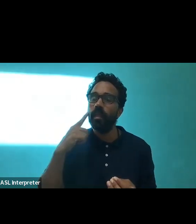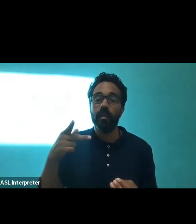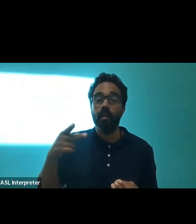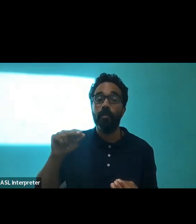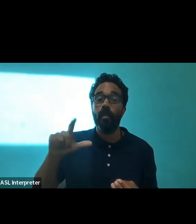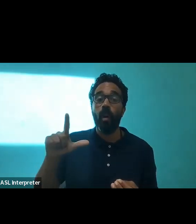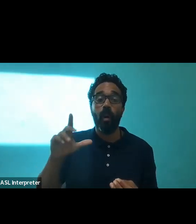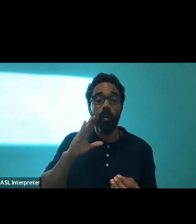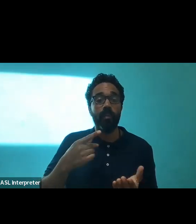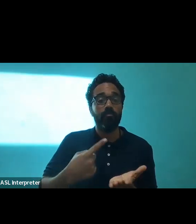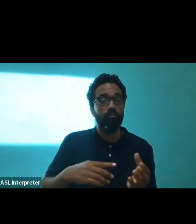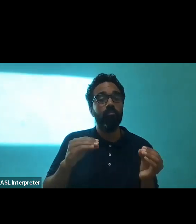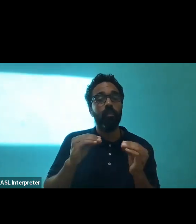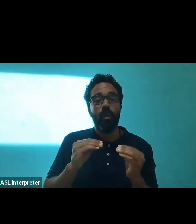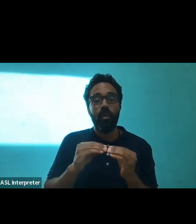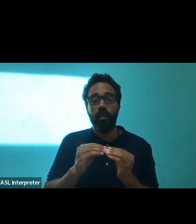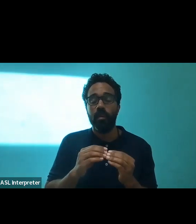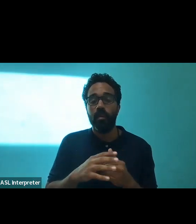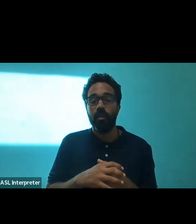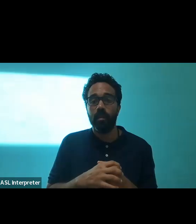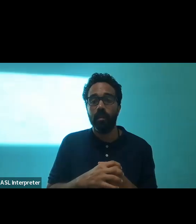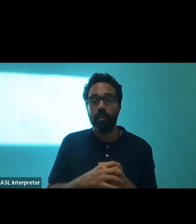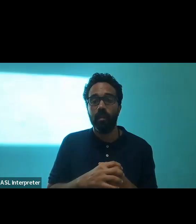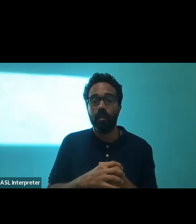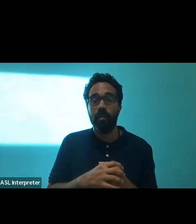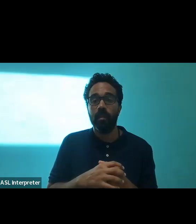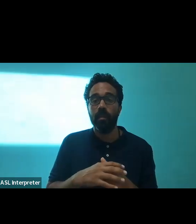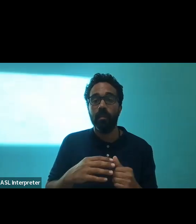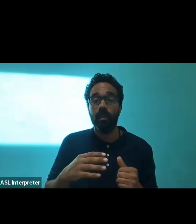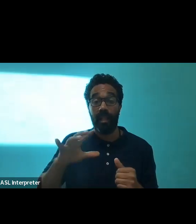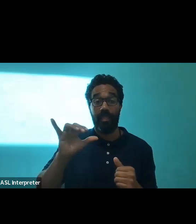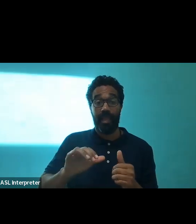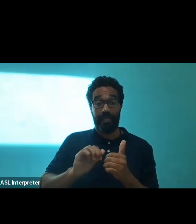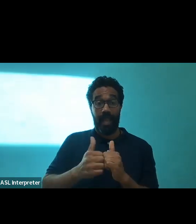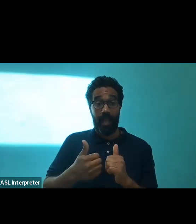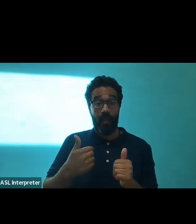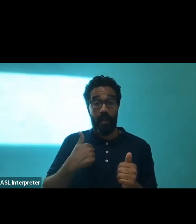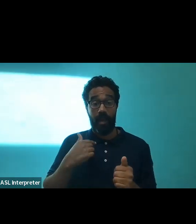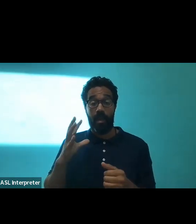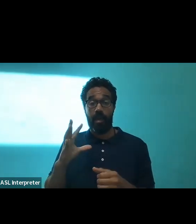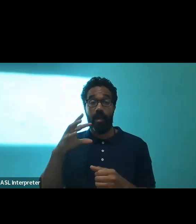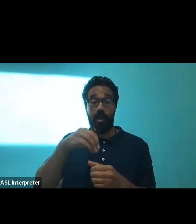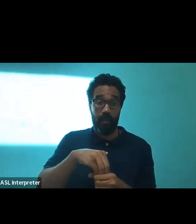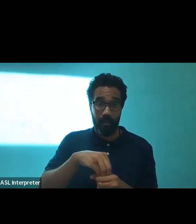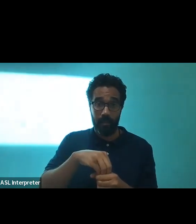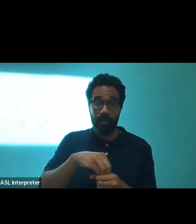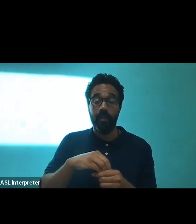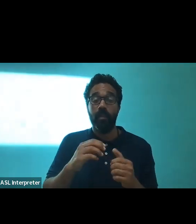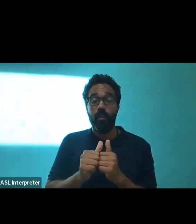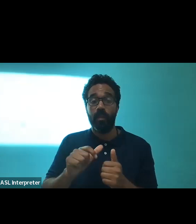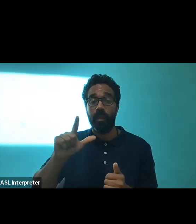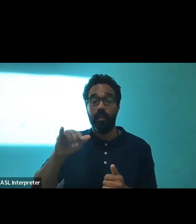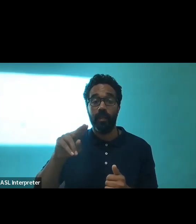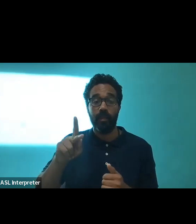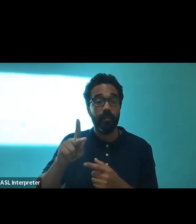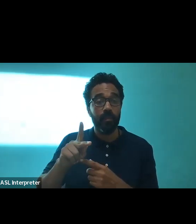that a little bit more too, is how I became involved with LINC,